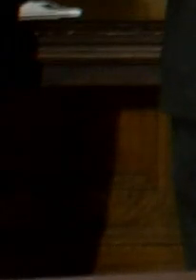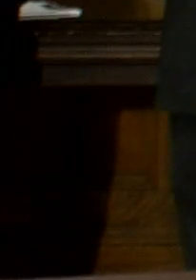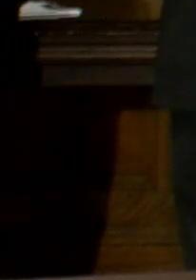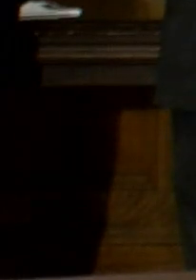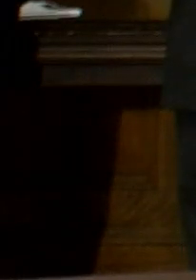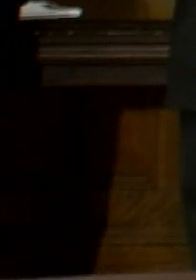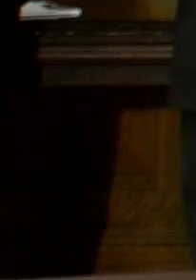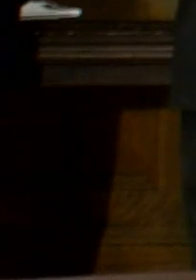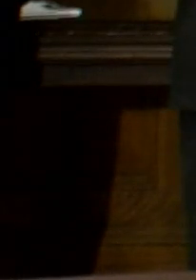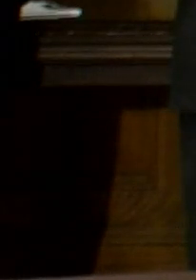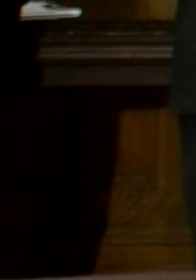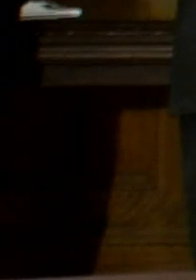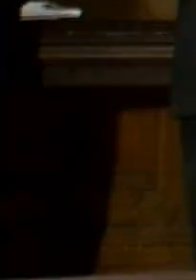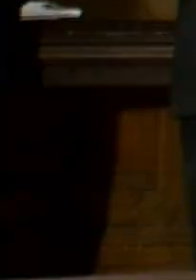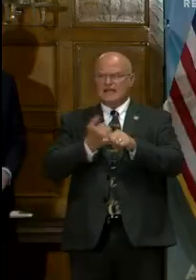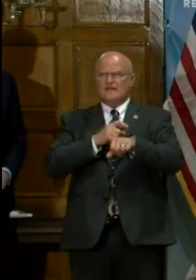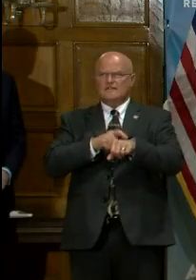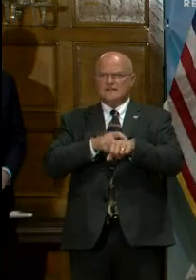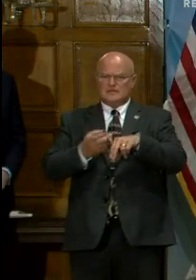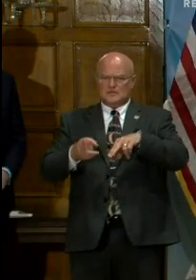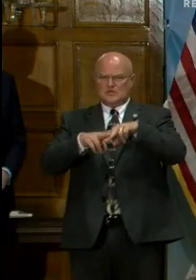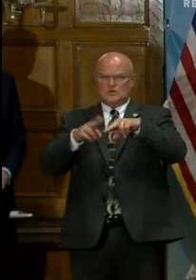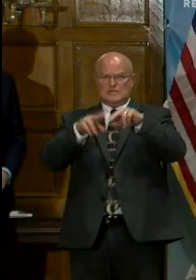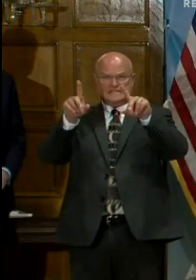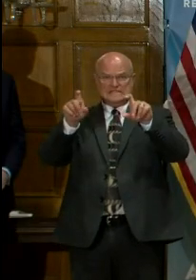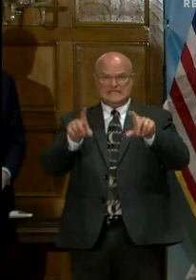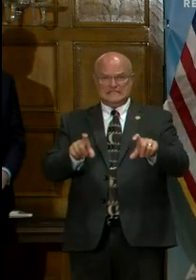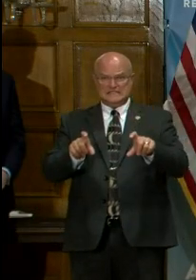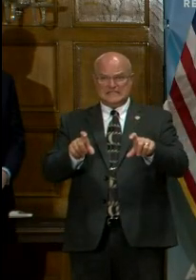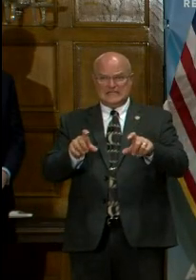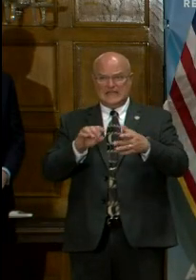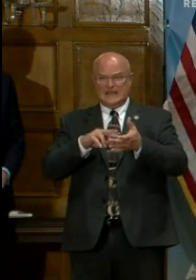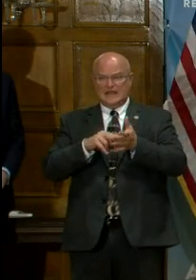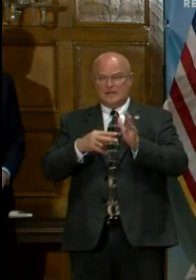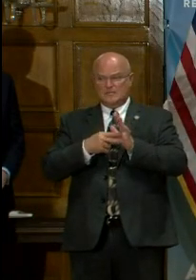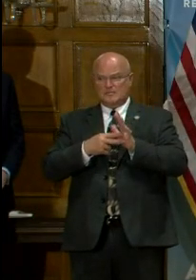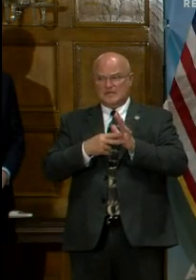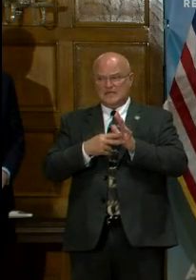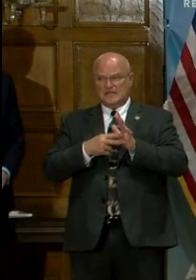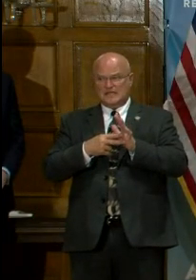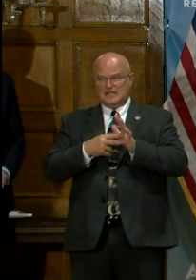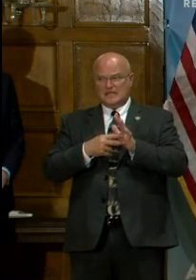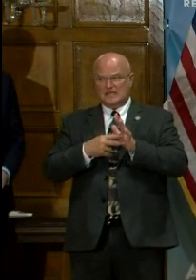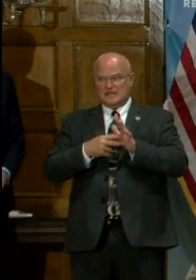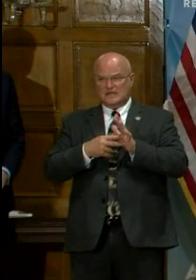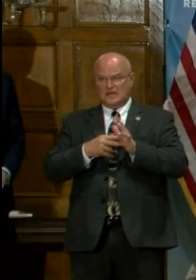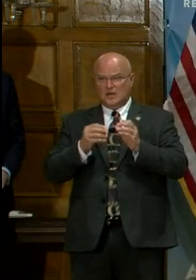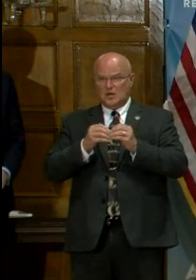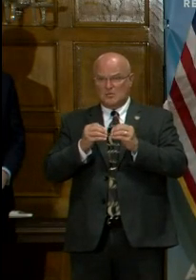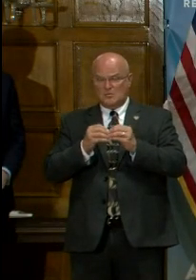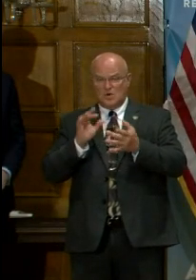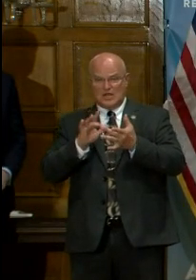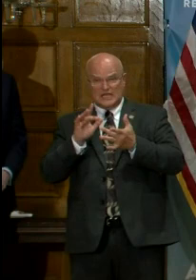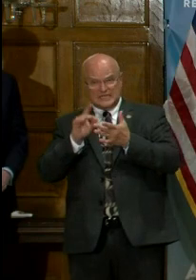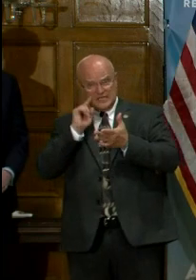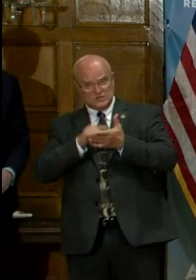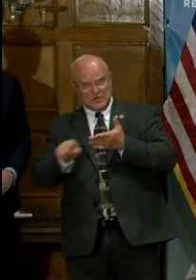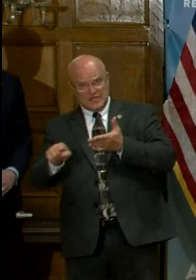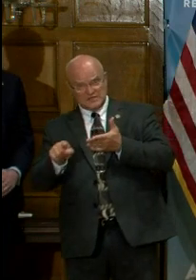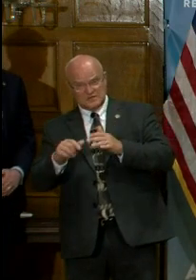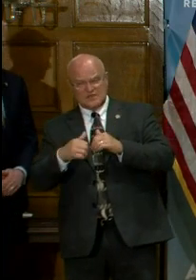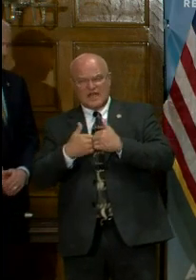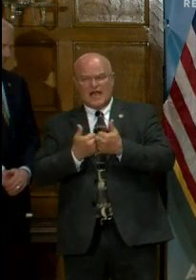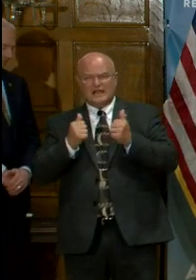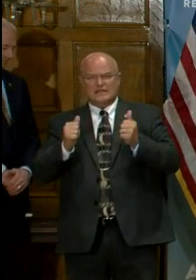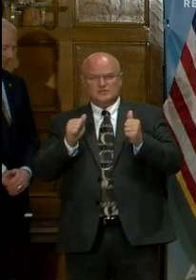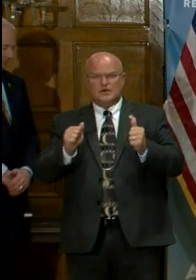And every time you increase testing, doesn't that mean you need more contact tracers? And how